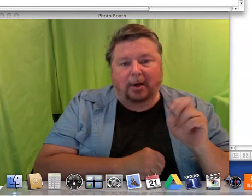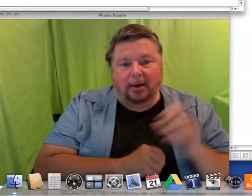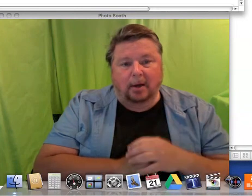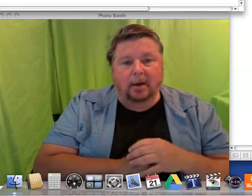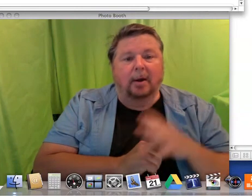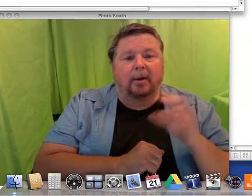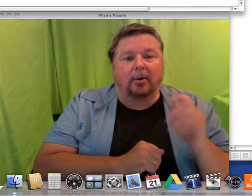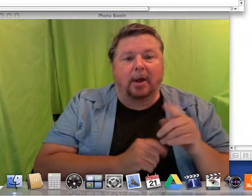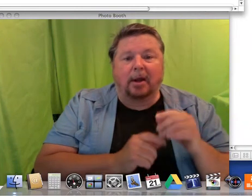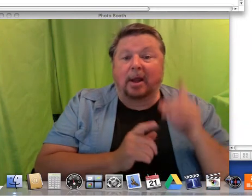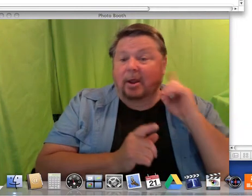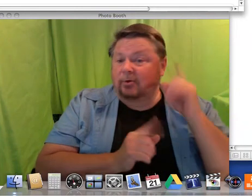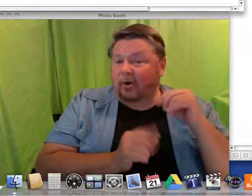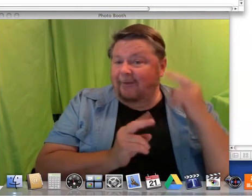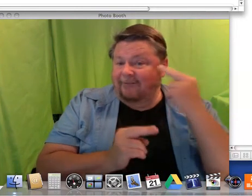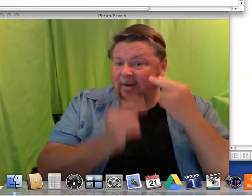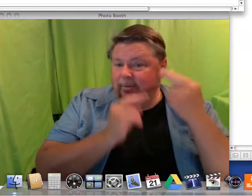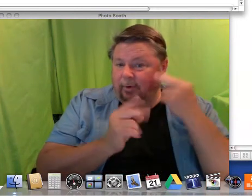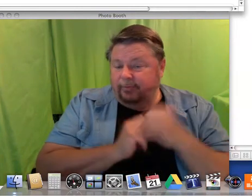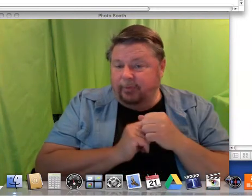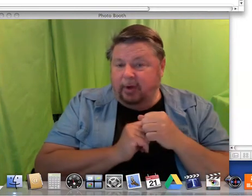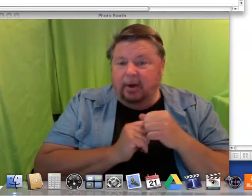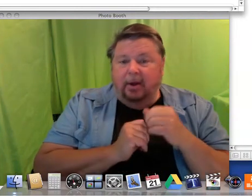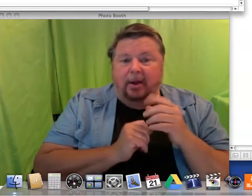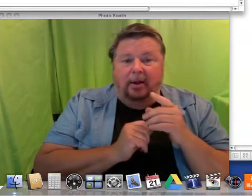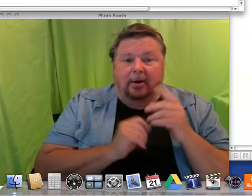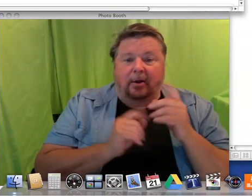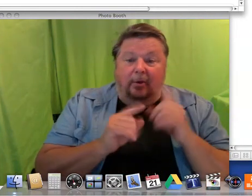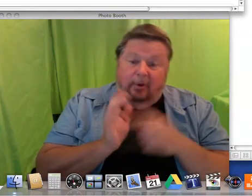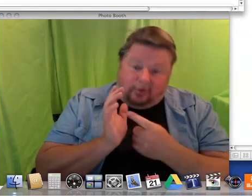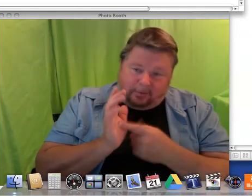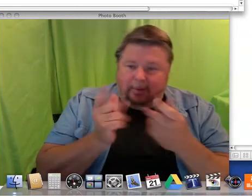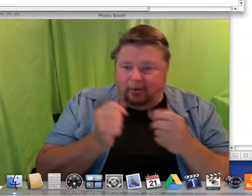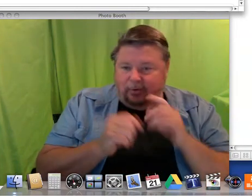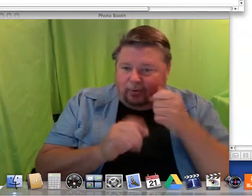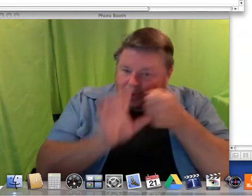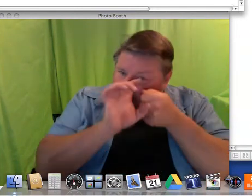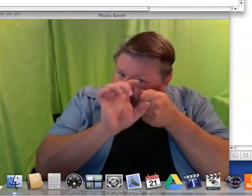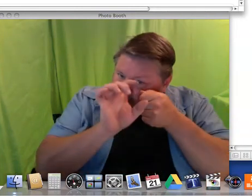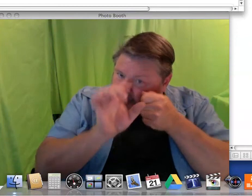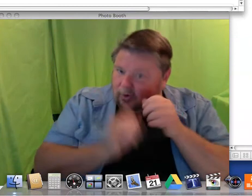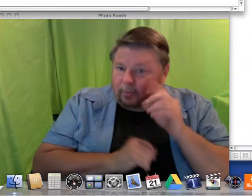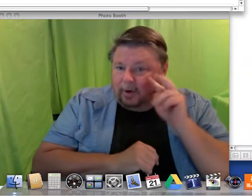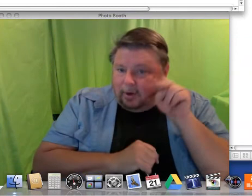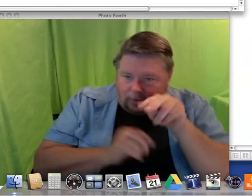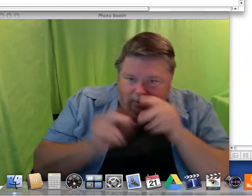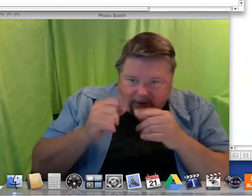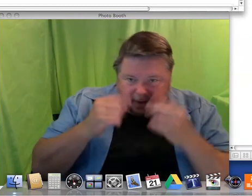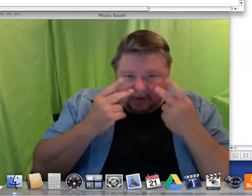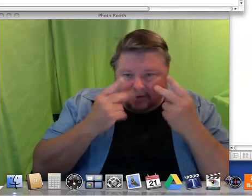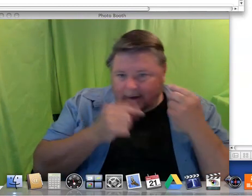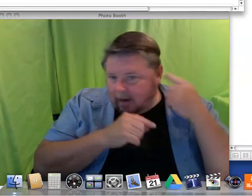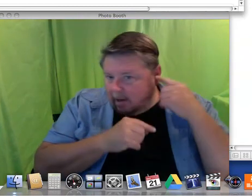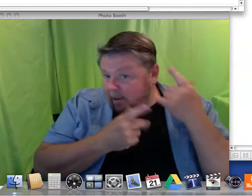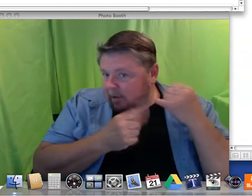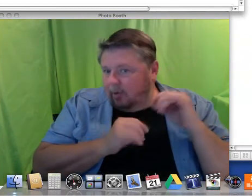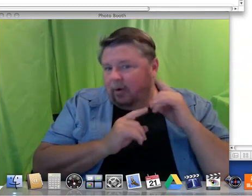membrane. Okay, those are visible, although sometimes you use a little otoscope to look and